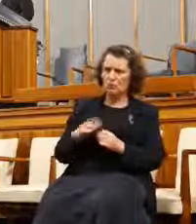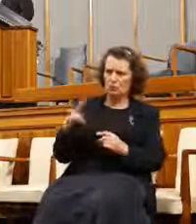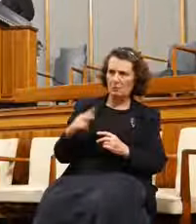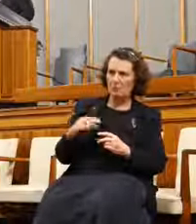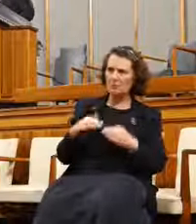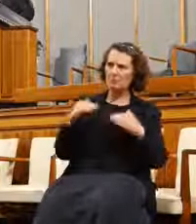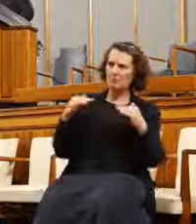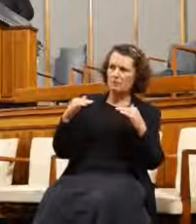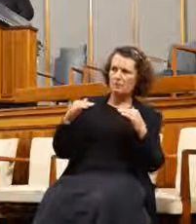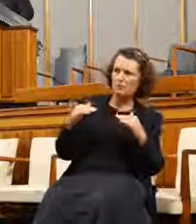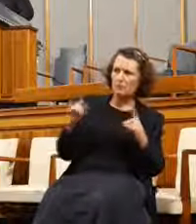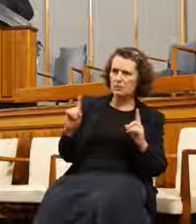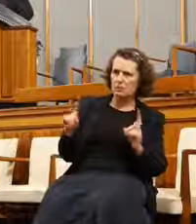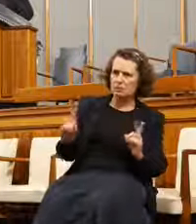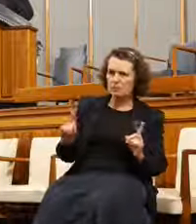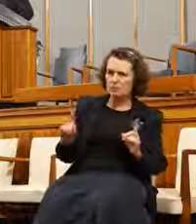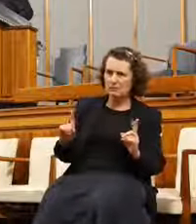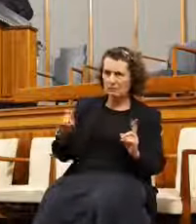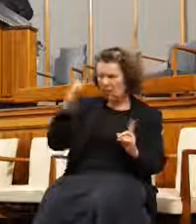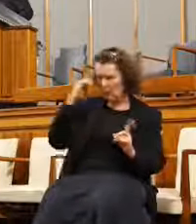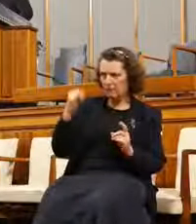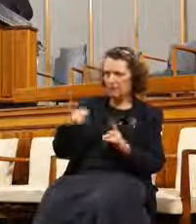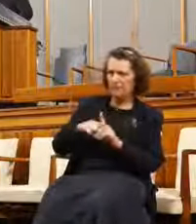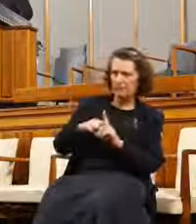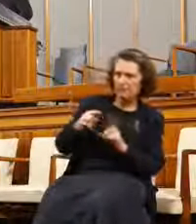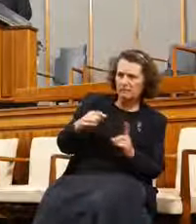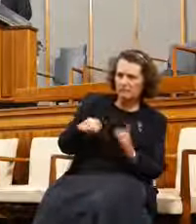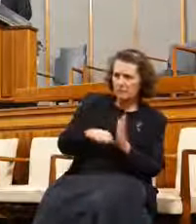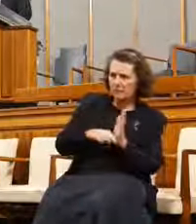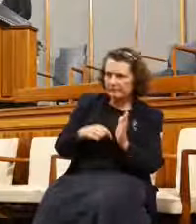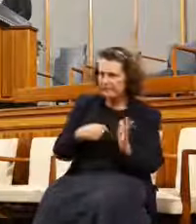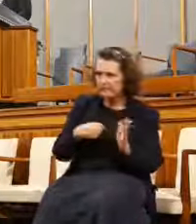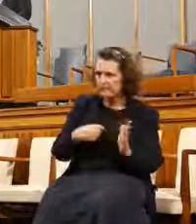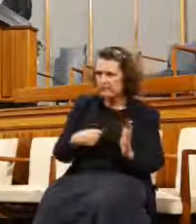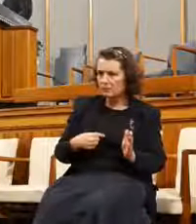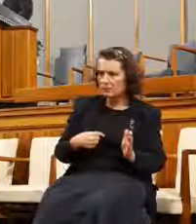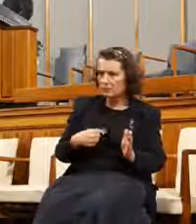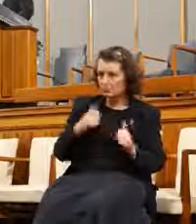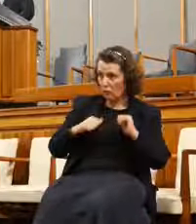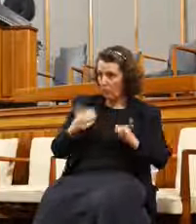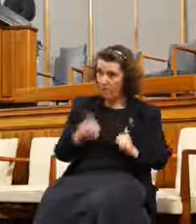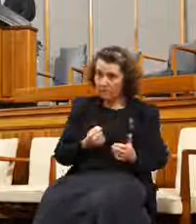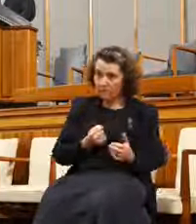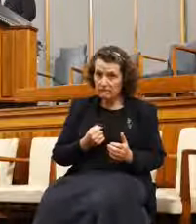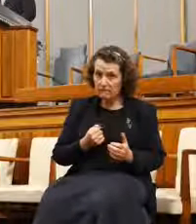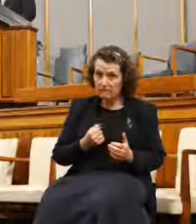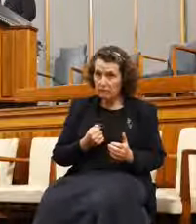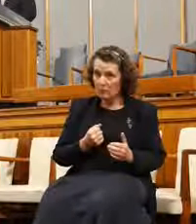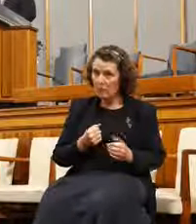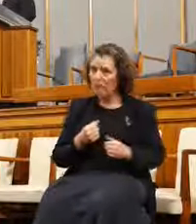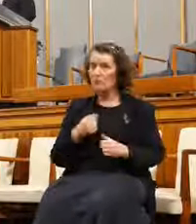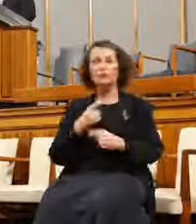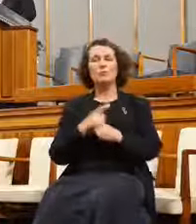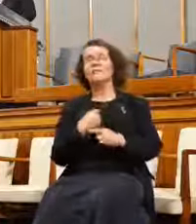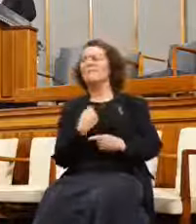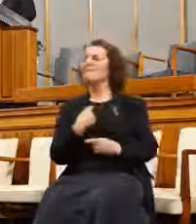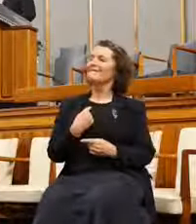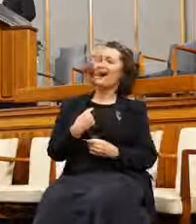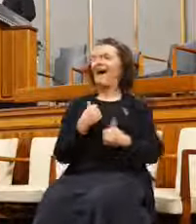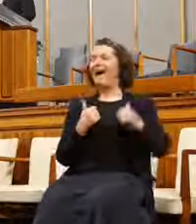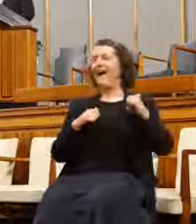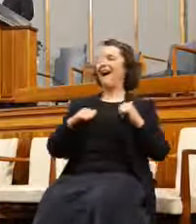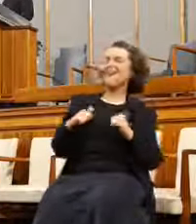position and what people think of me? You have great pride, boasting of things, putting yourself